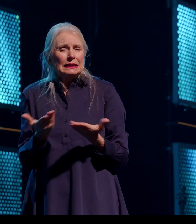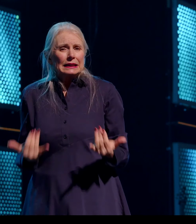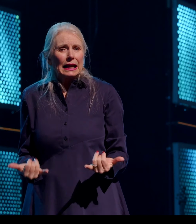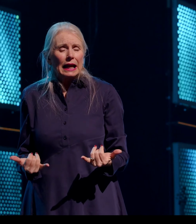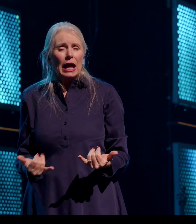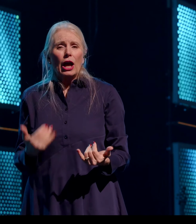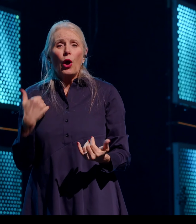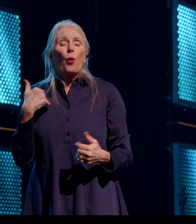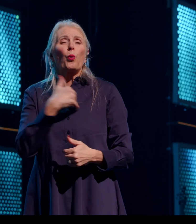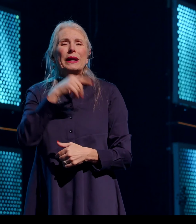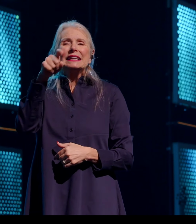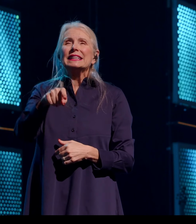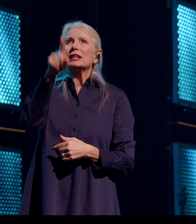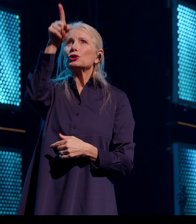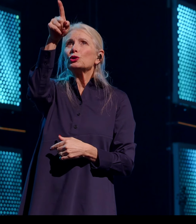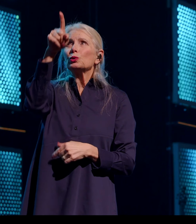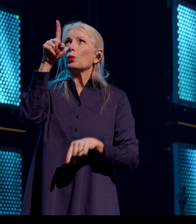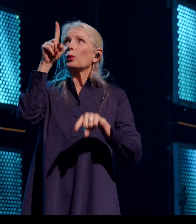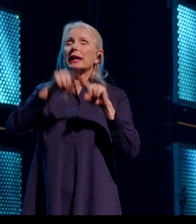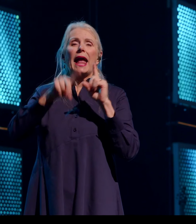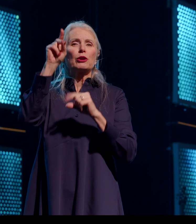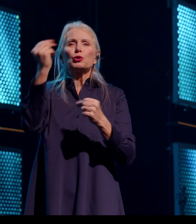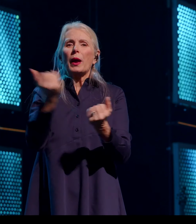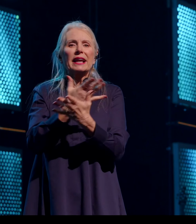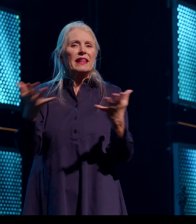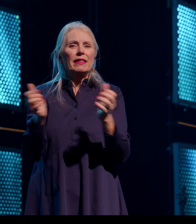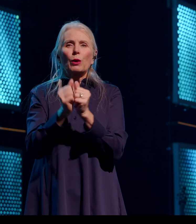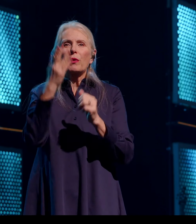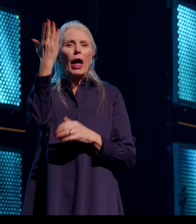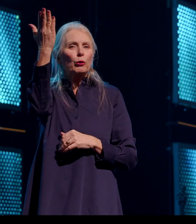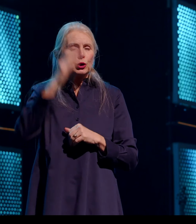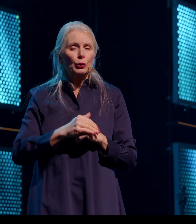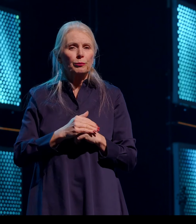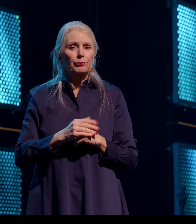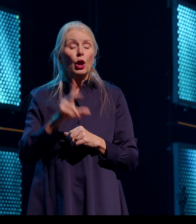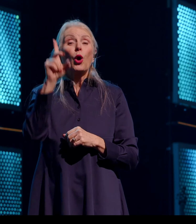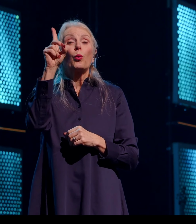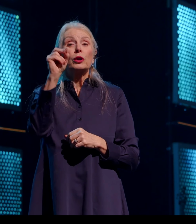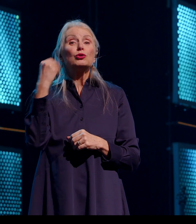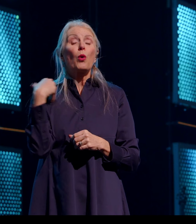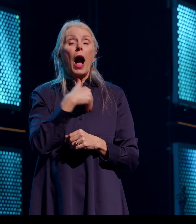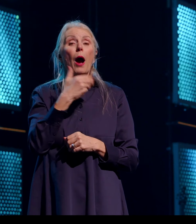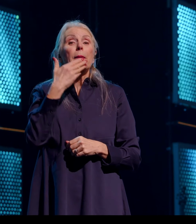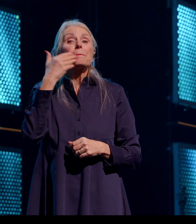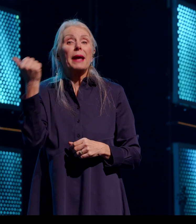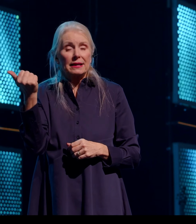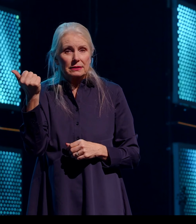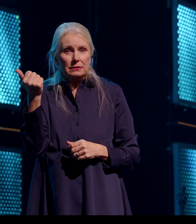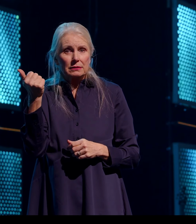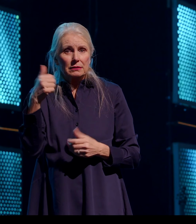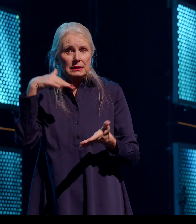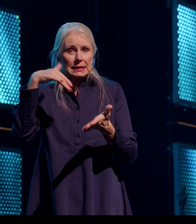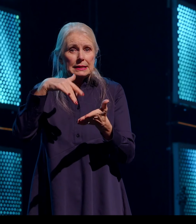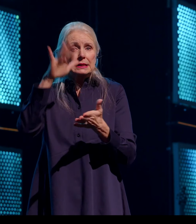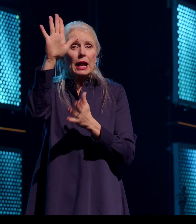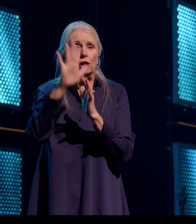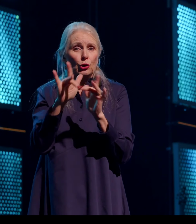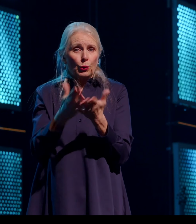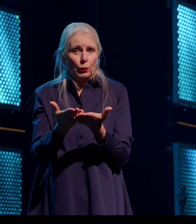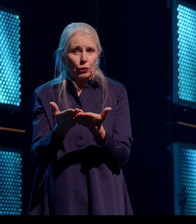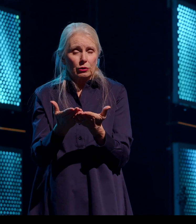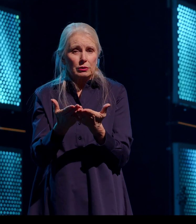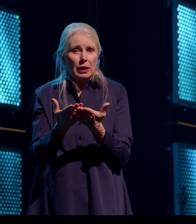Lord. Can't do anything without you. As we do our best to study your word, may your spirit speak to us in ways that only your Holy Spirit